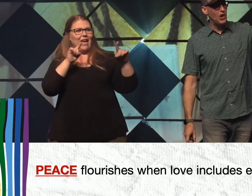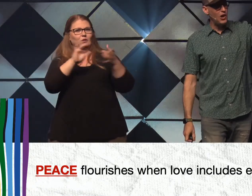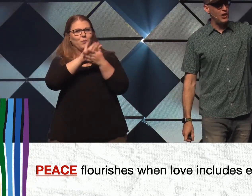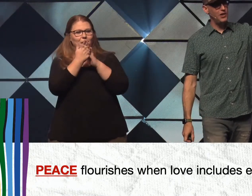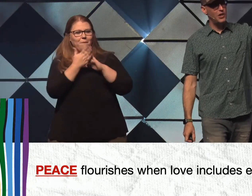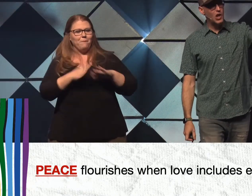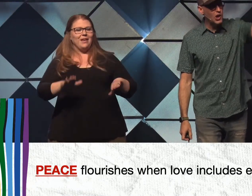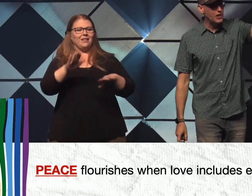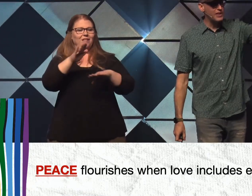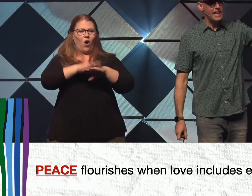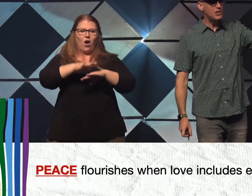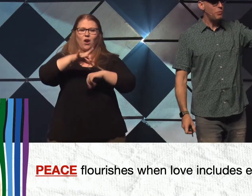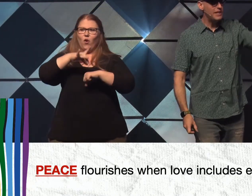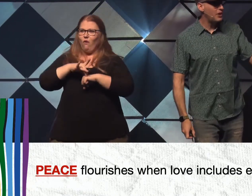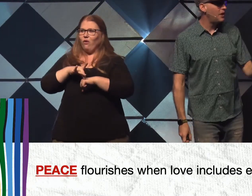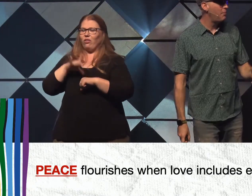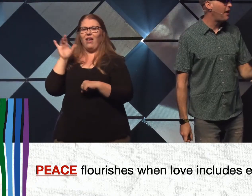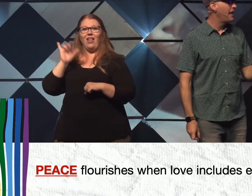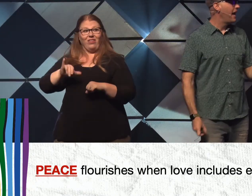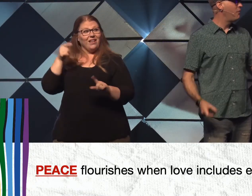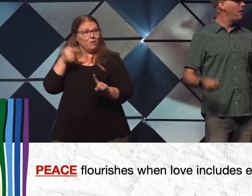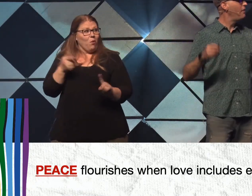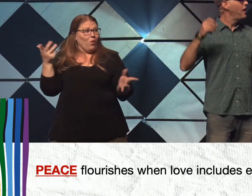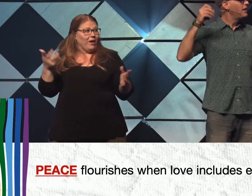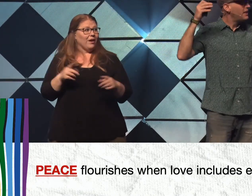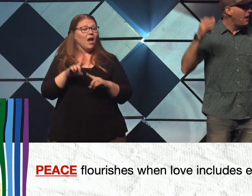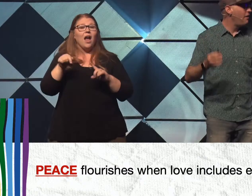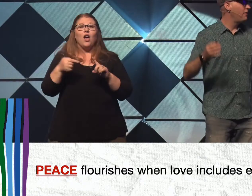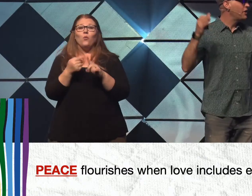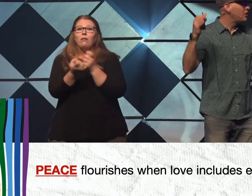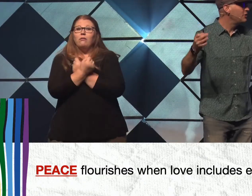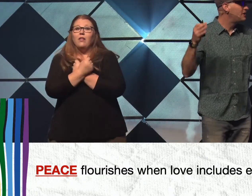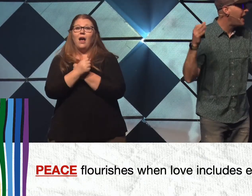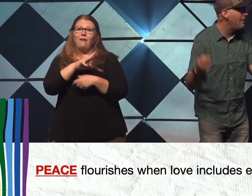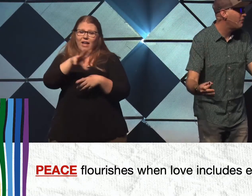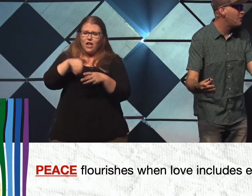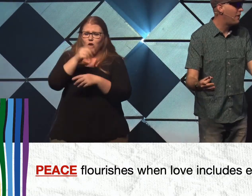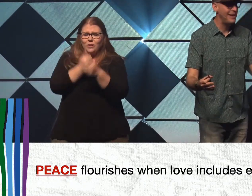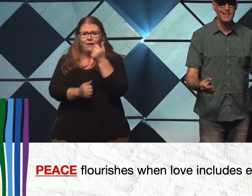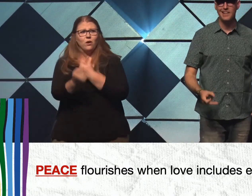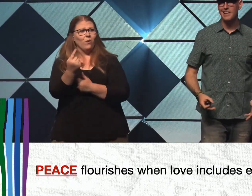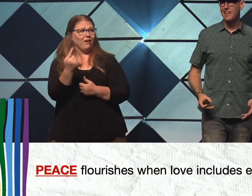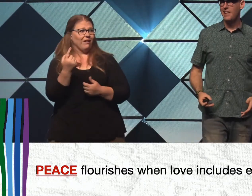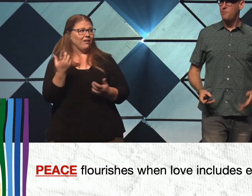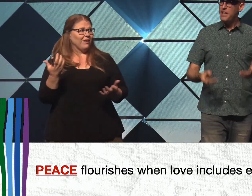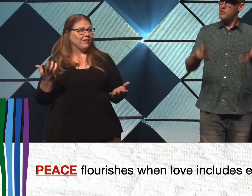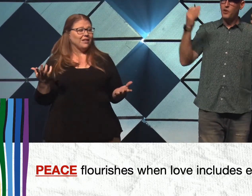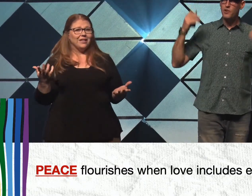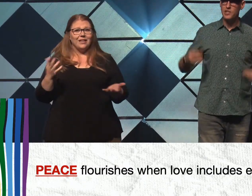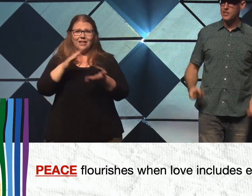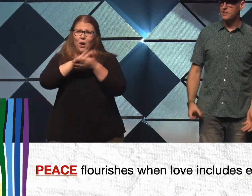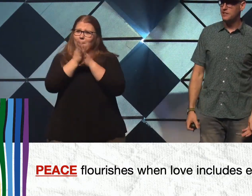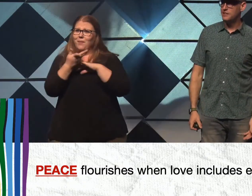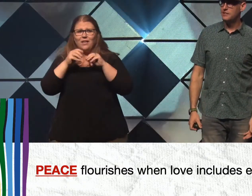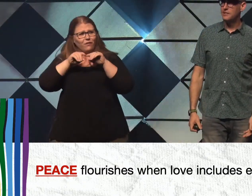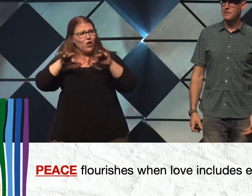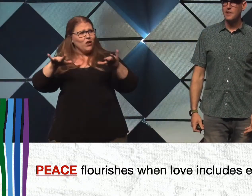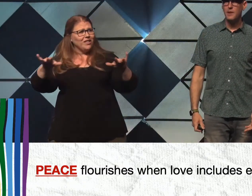peace on earth. It's what it's all about. And when love includes everyone, peace